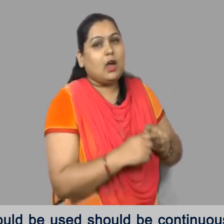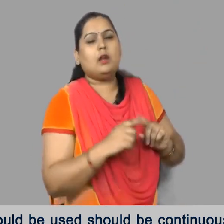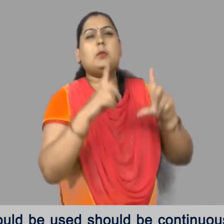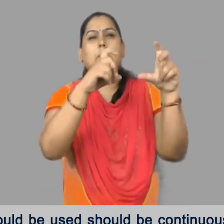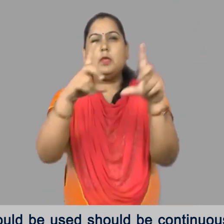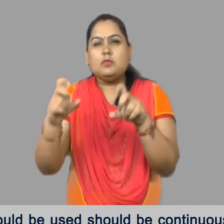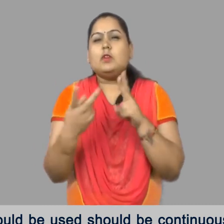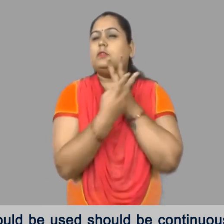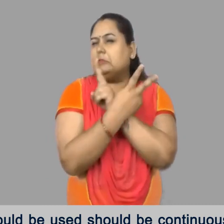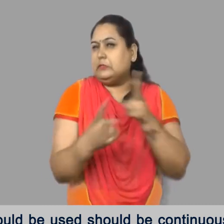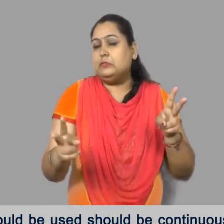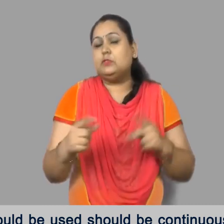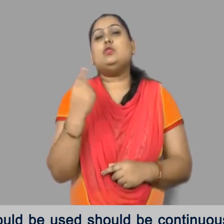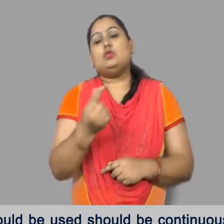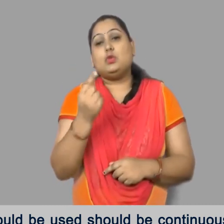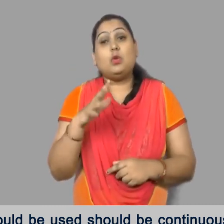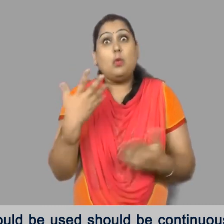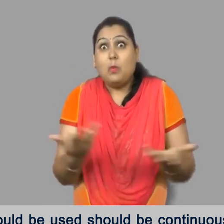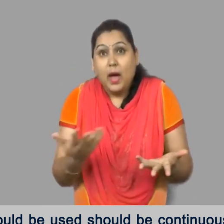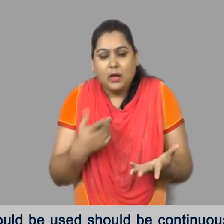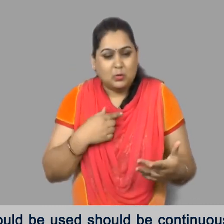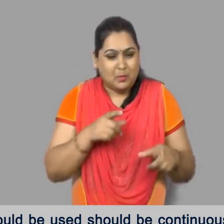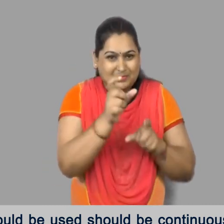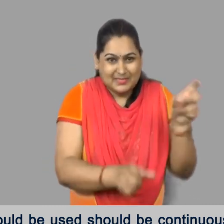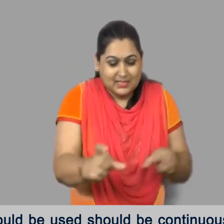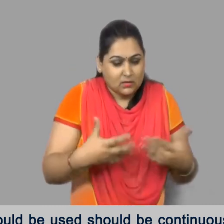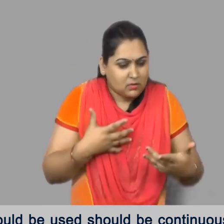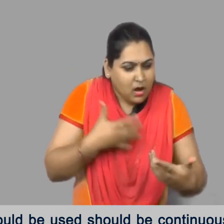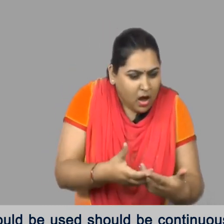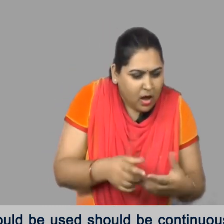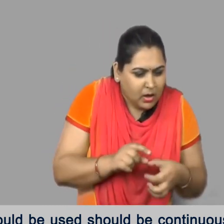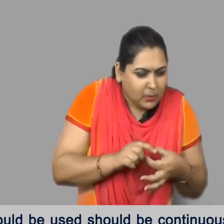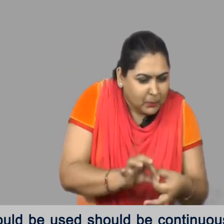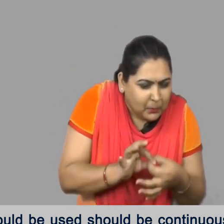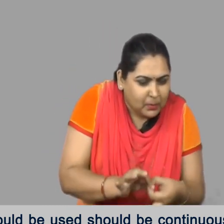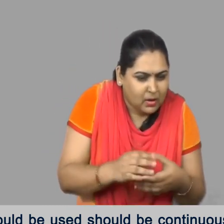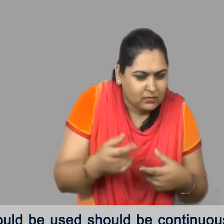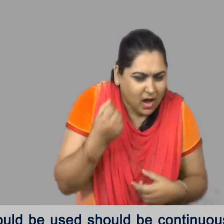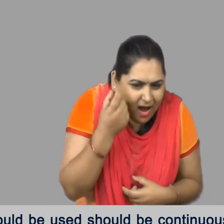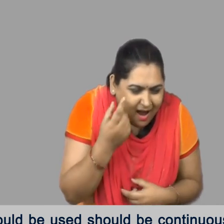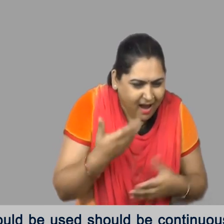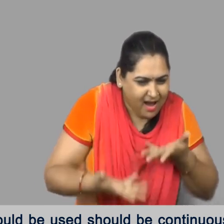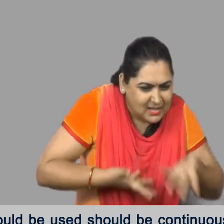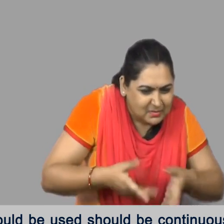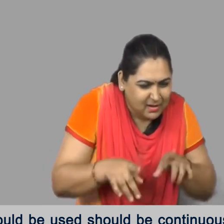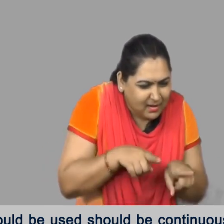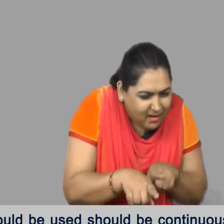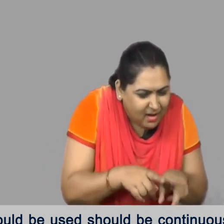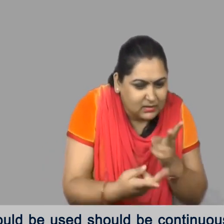pictures, cartoons to reach out to PWDs at large while they are